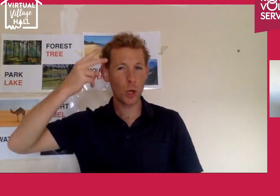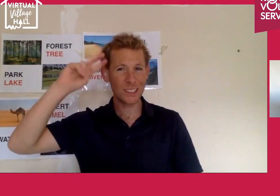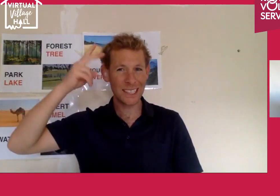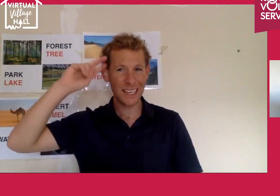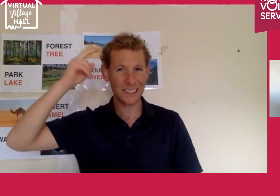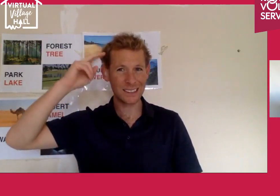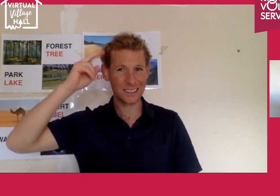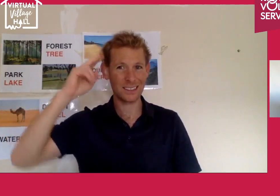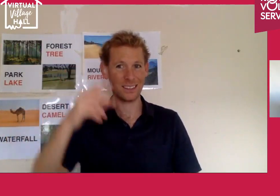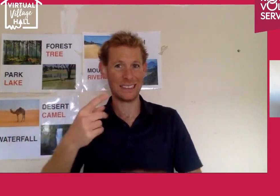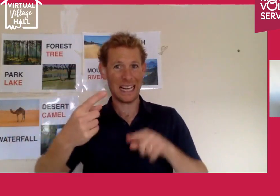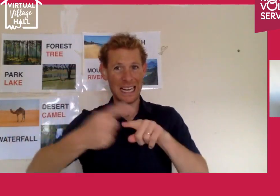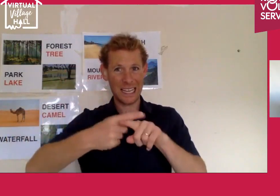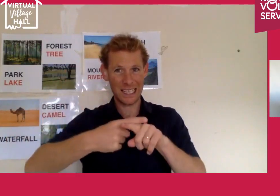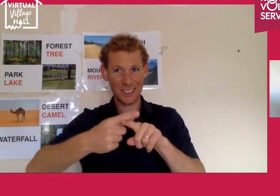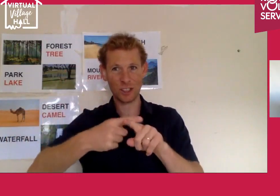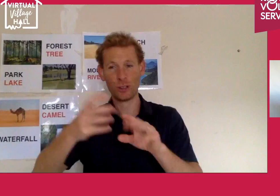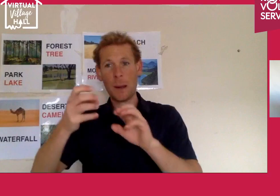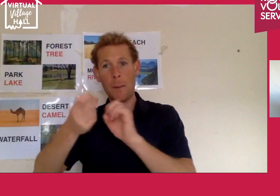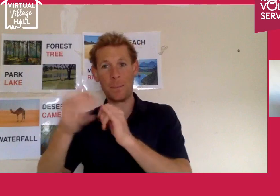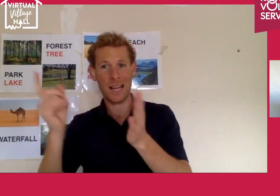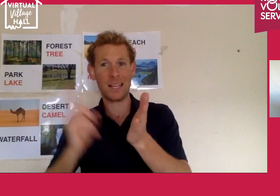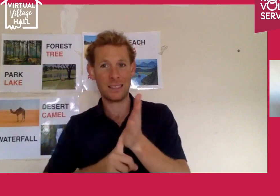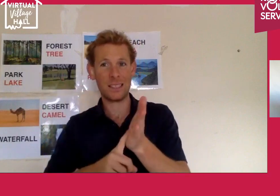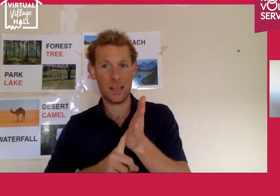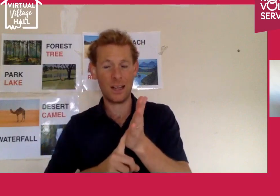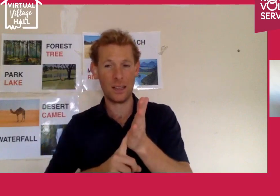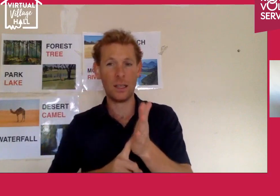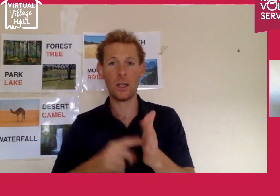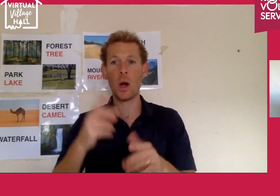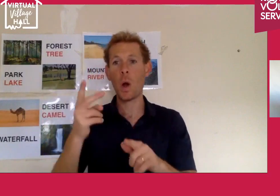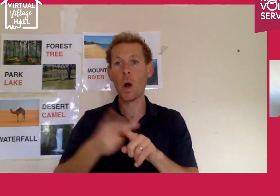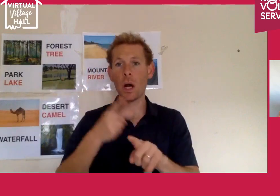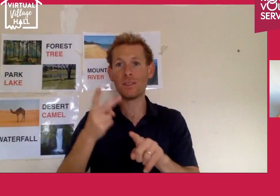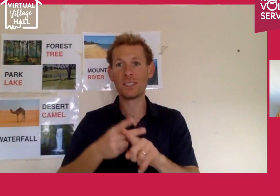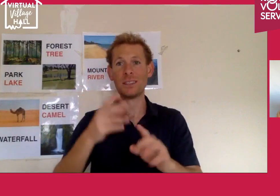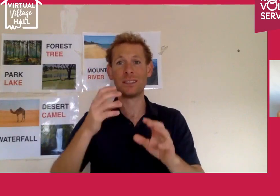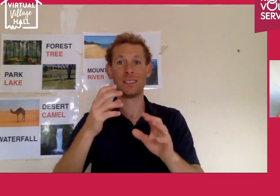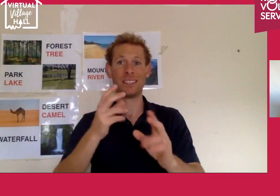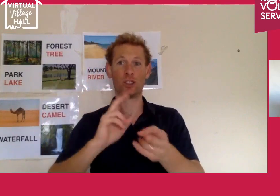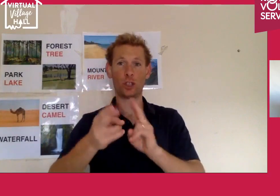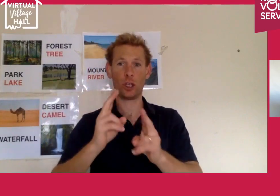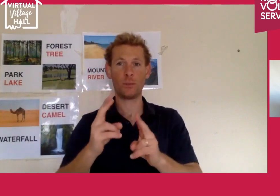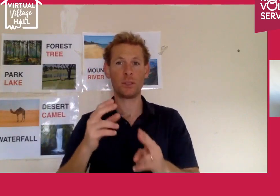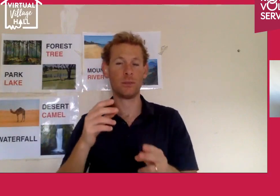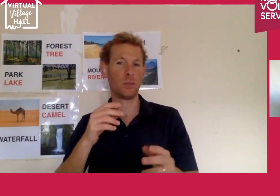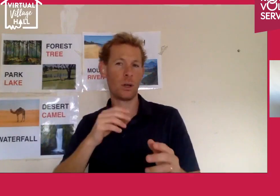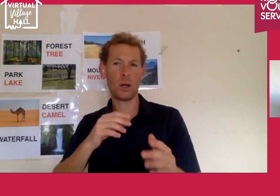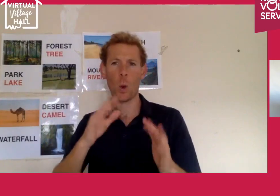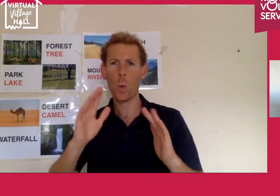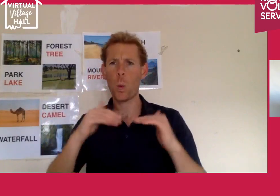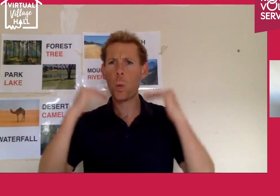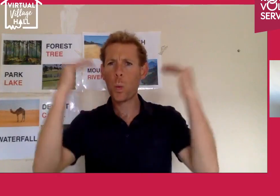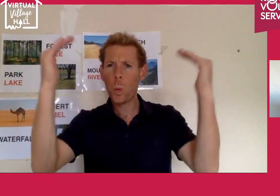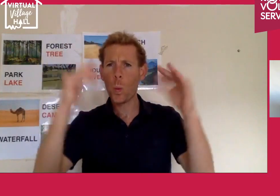Interpreters have to work quite hard, because what they're doing is they're processing information in English as well as in